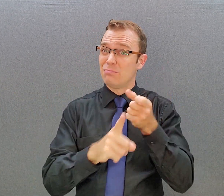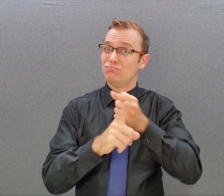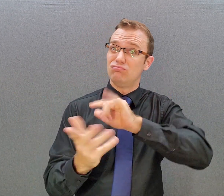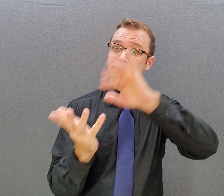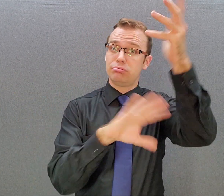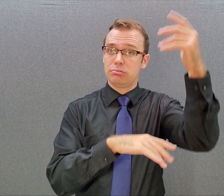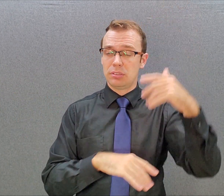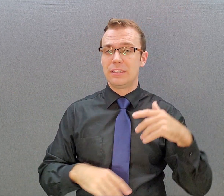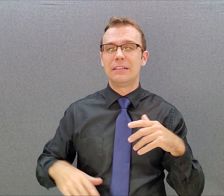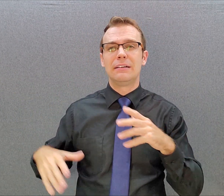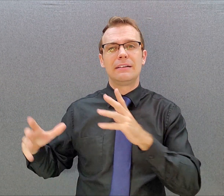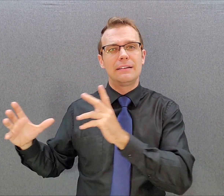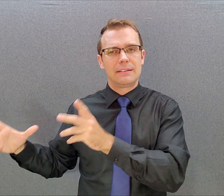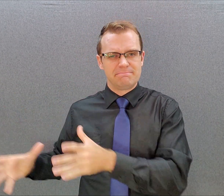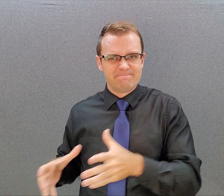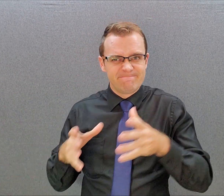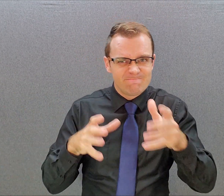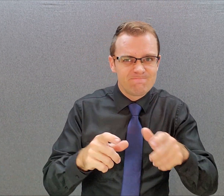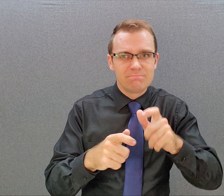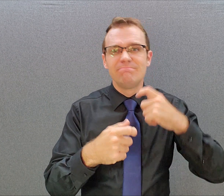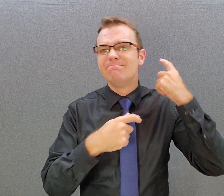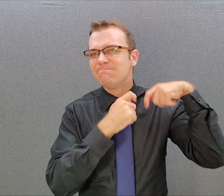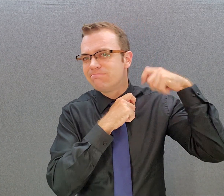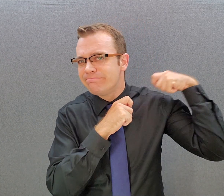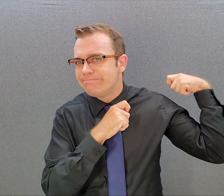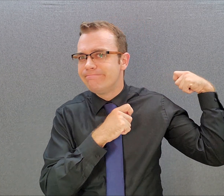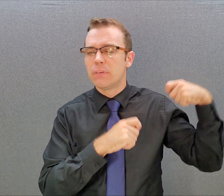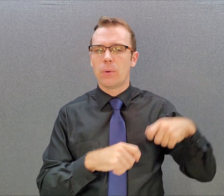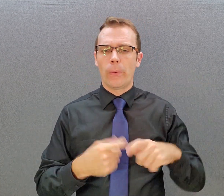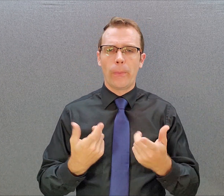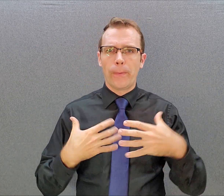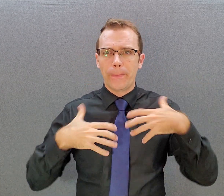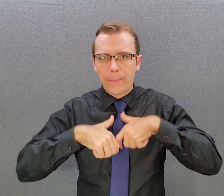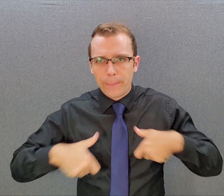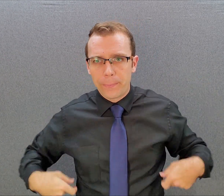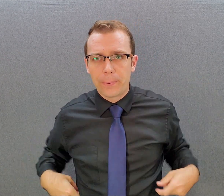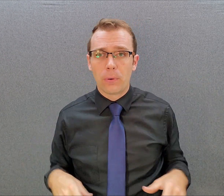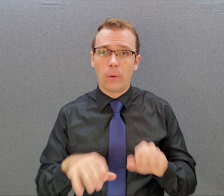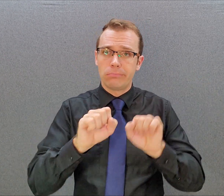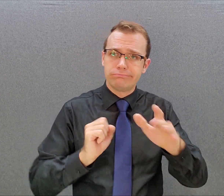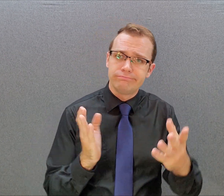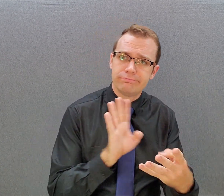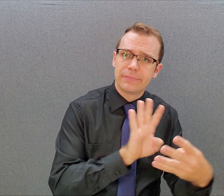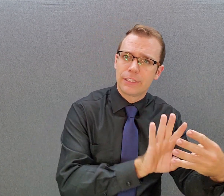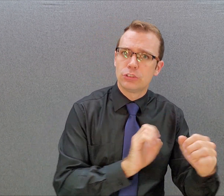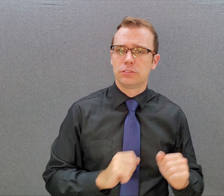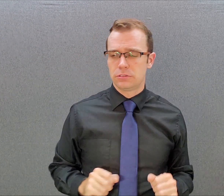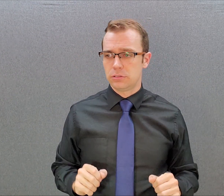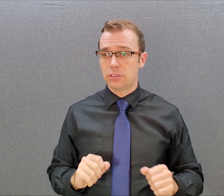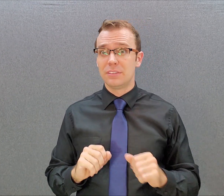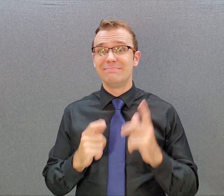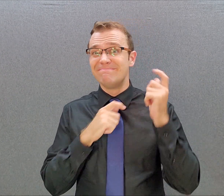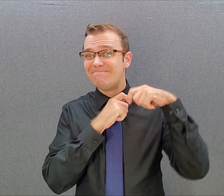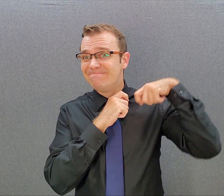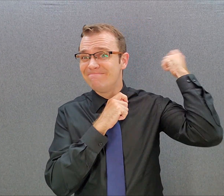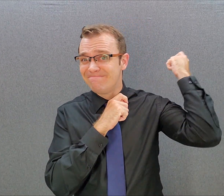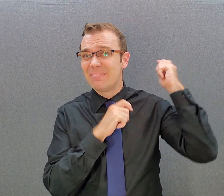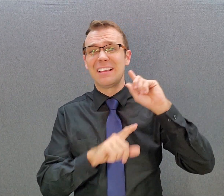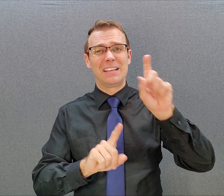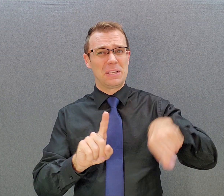disaster. Keep them confined or securely leashed or harnessed. A leash or harness is an important item